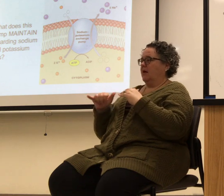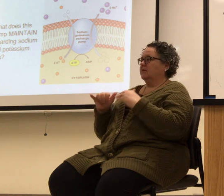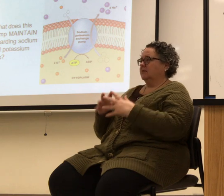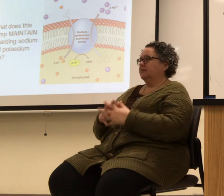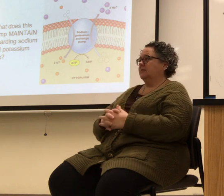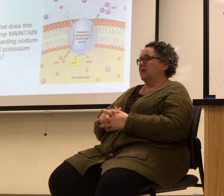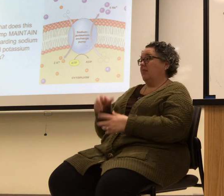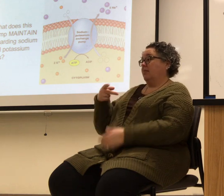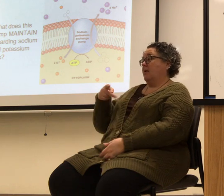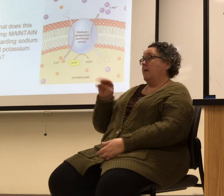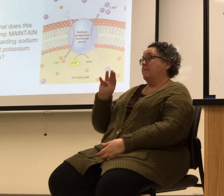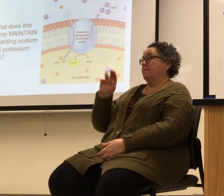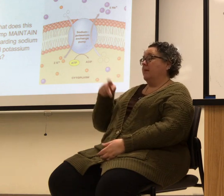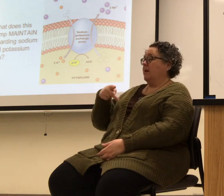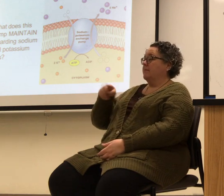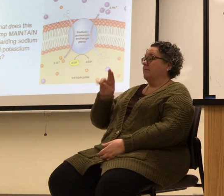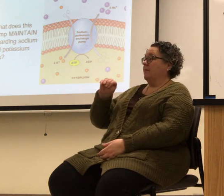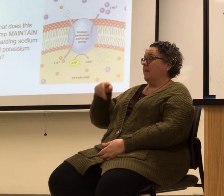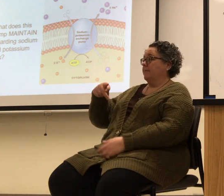exactly balances